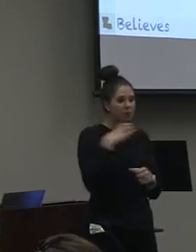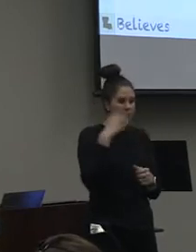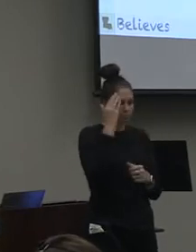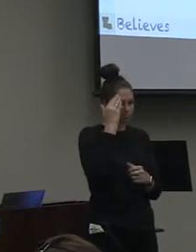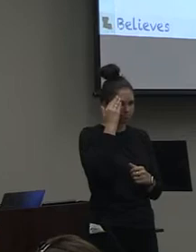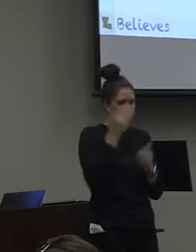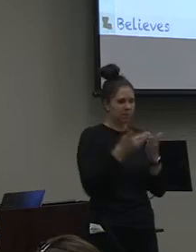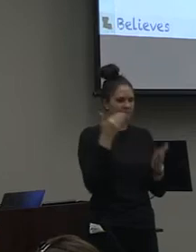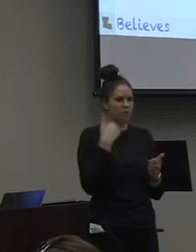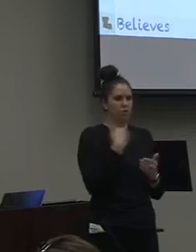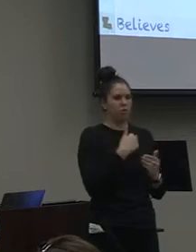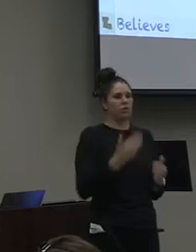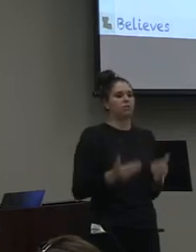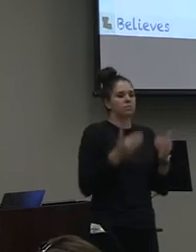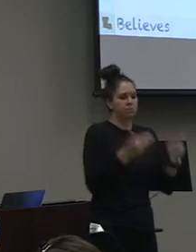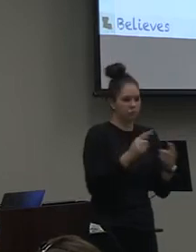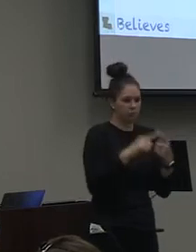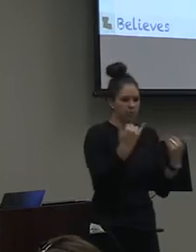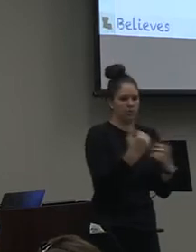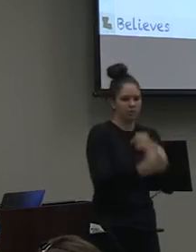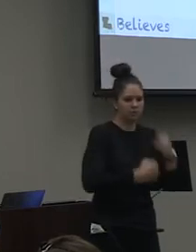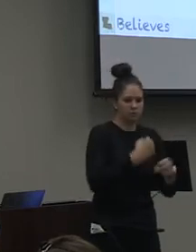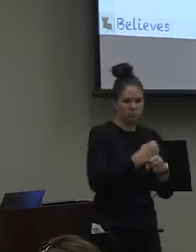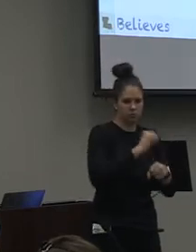before we move into this year's commission work.